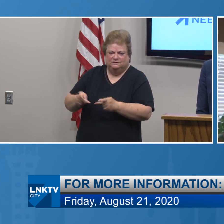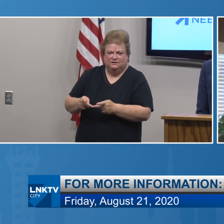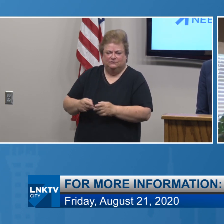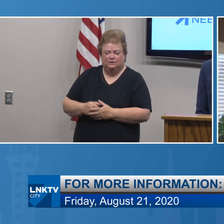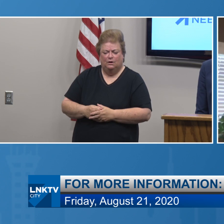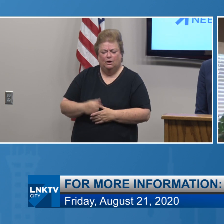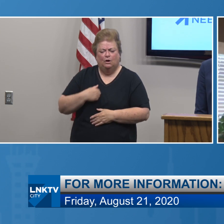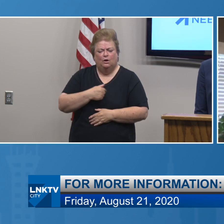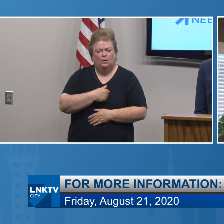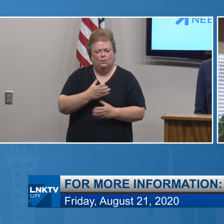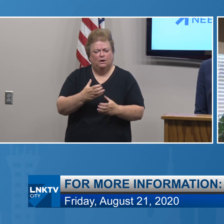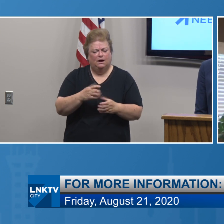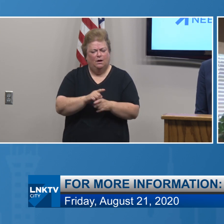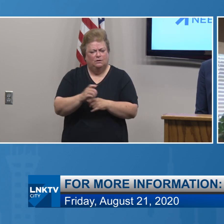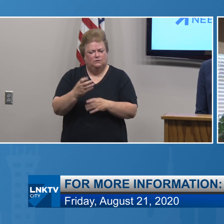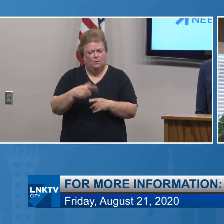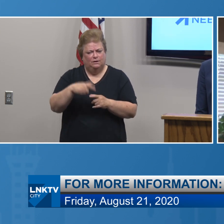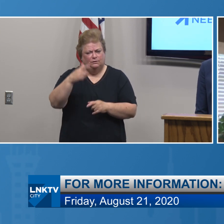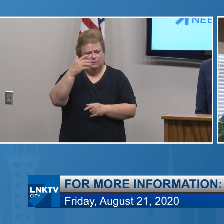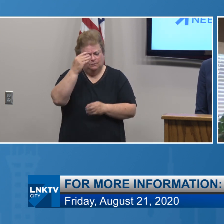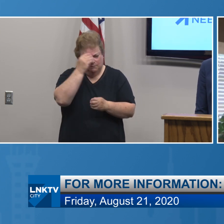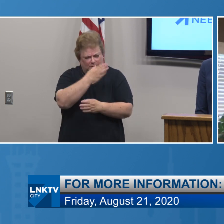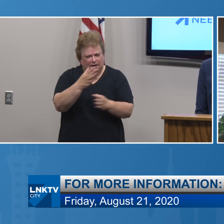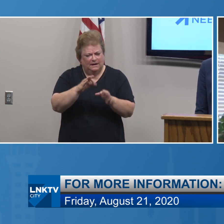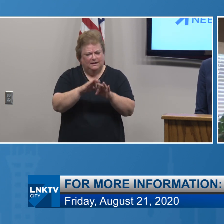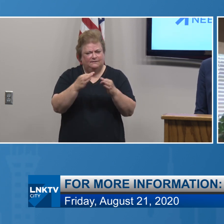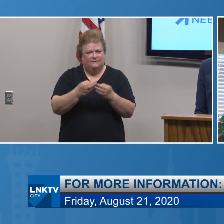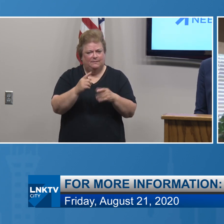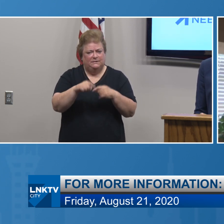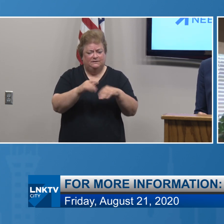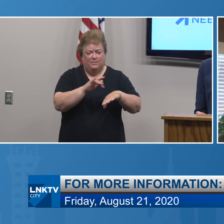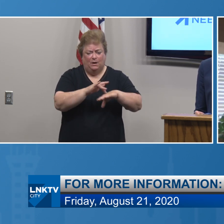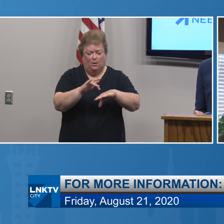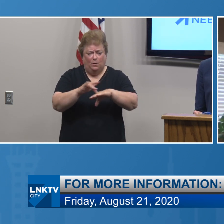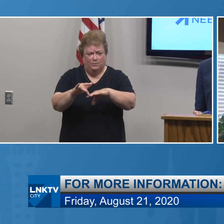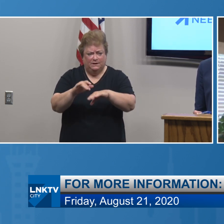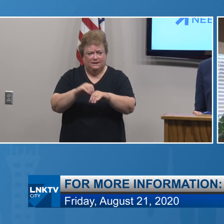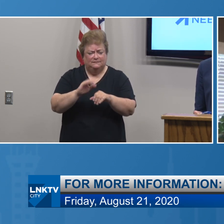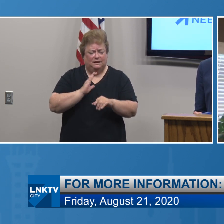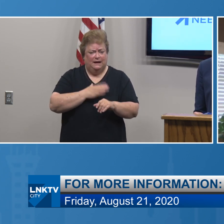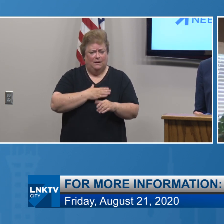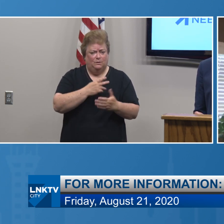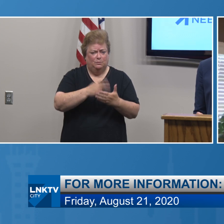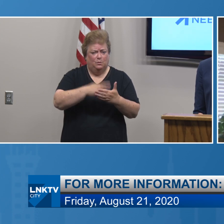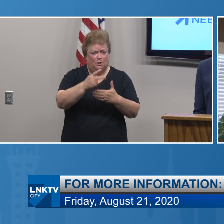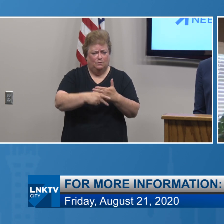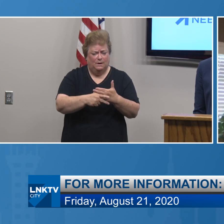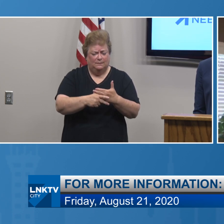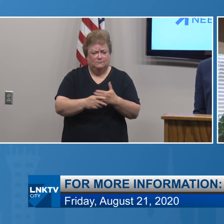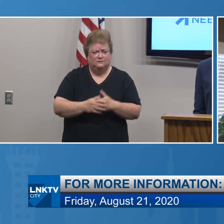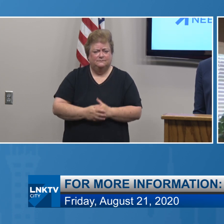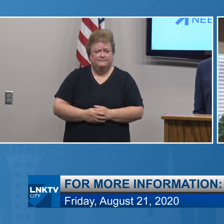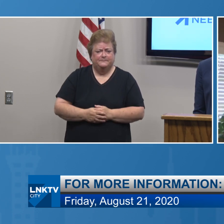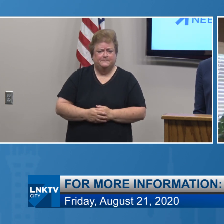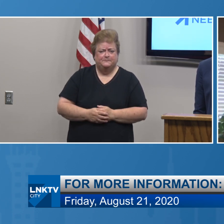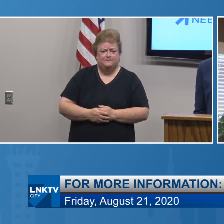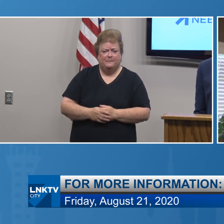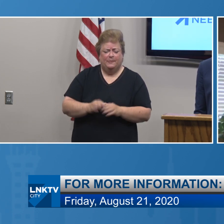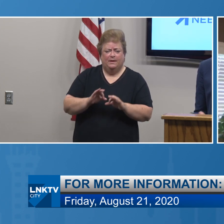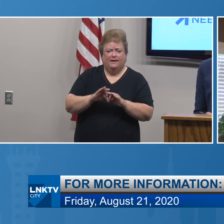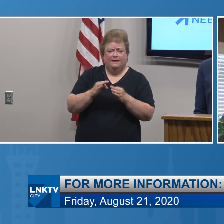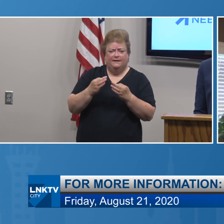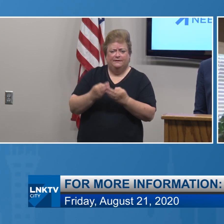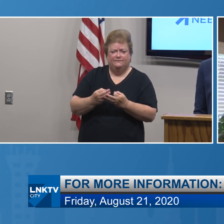families aware of openings we have for childcare in our participating Lincoln Littles tuition assistance programs. Families